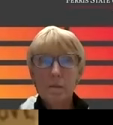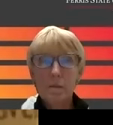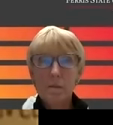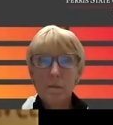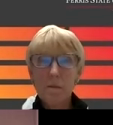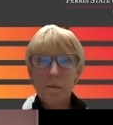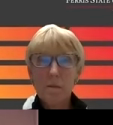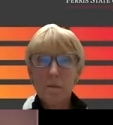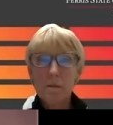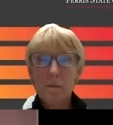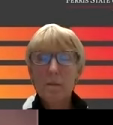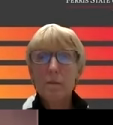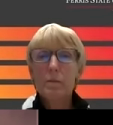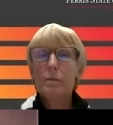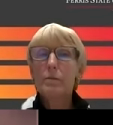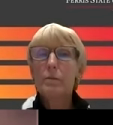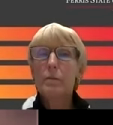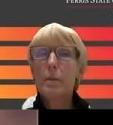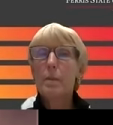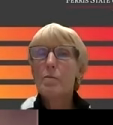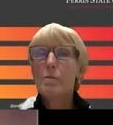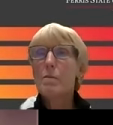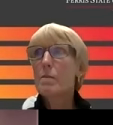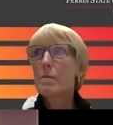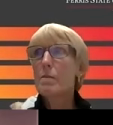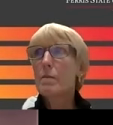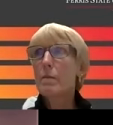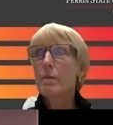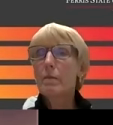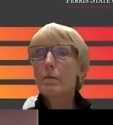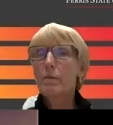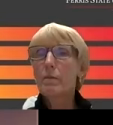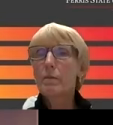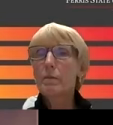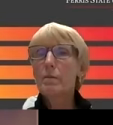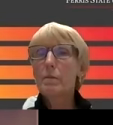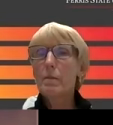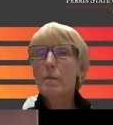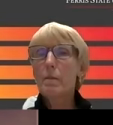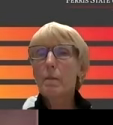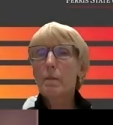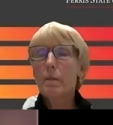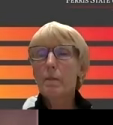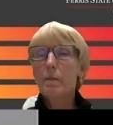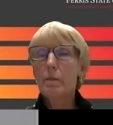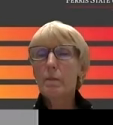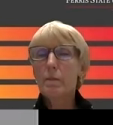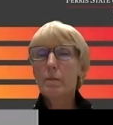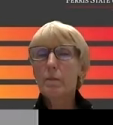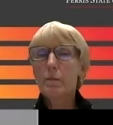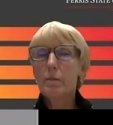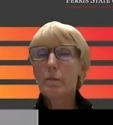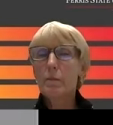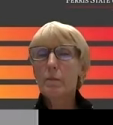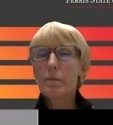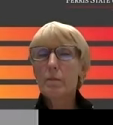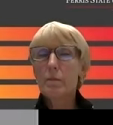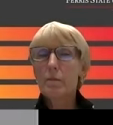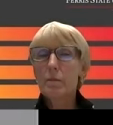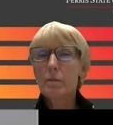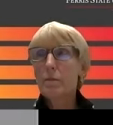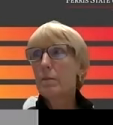profound. It wouldn't go away. It wouldn't leave me alone. I tried to not think the